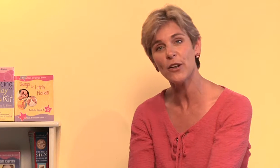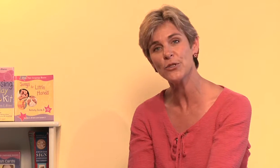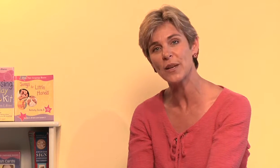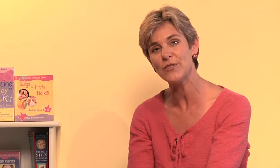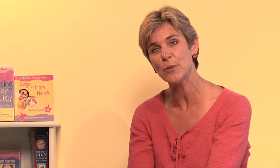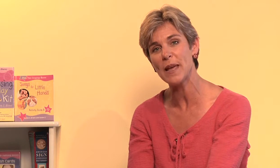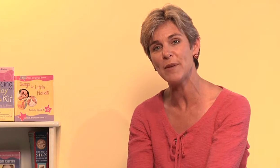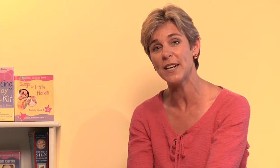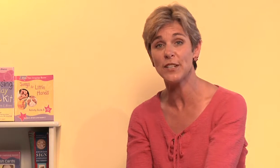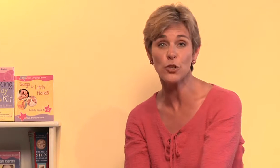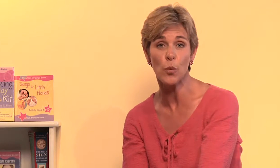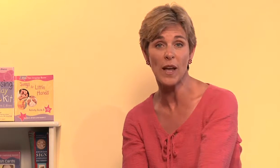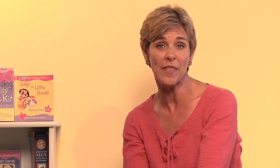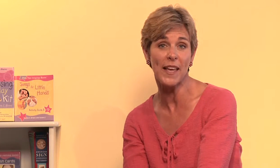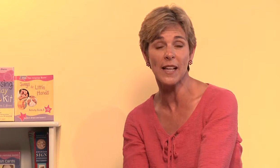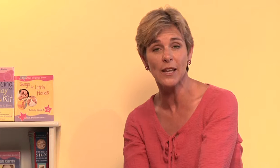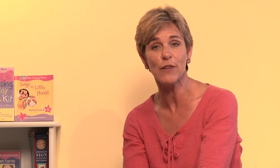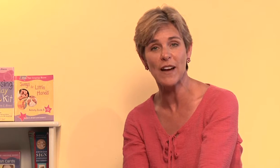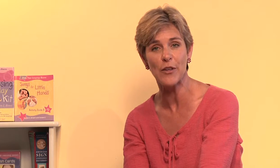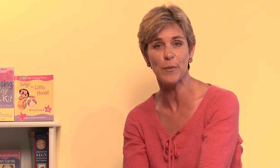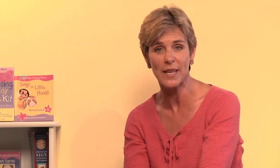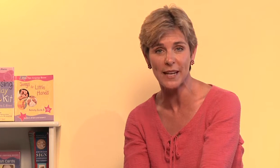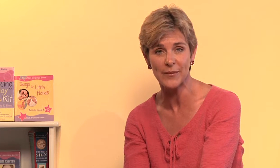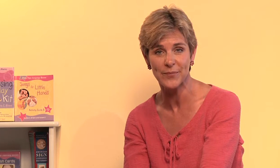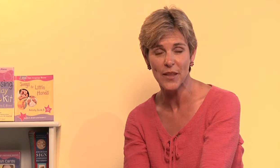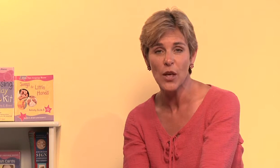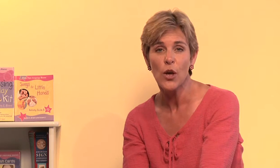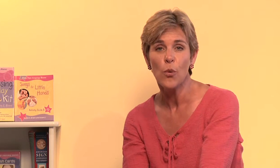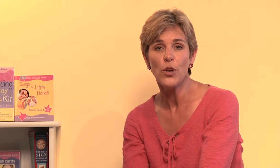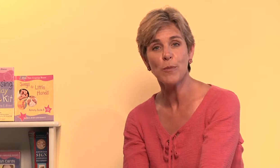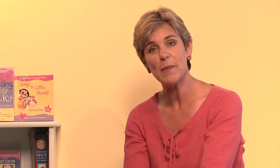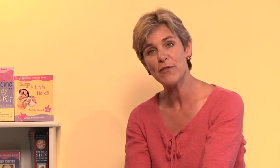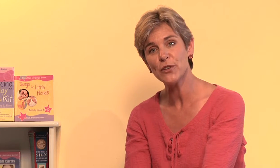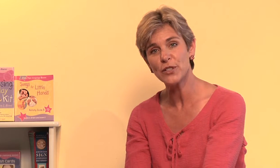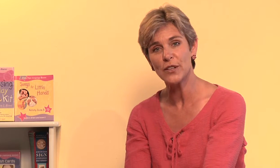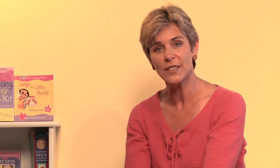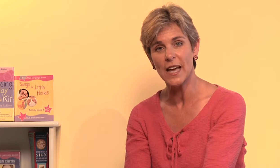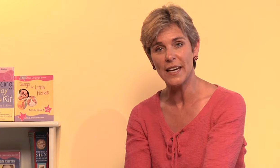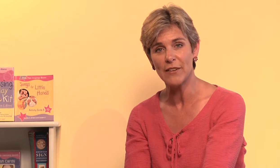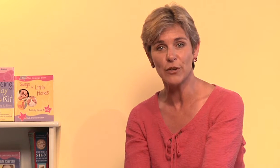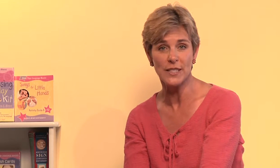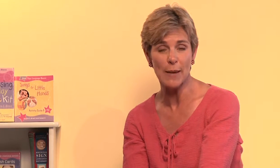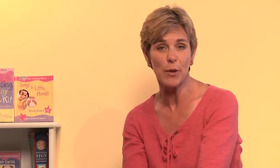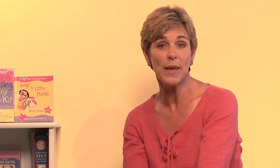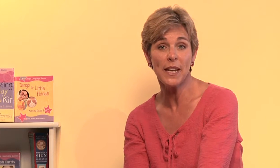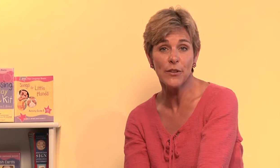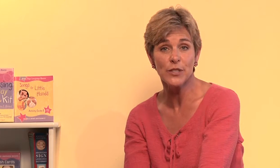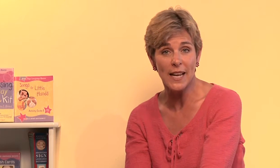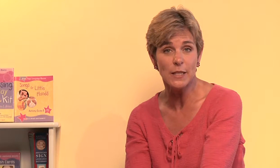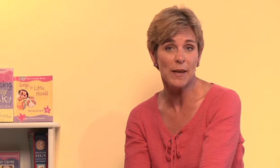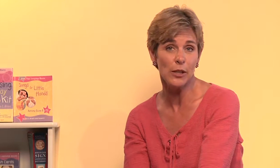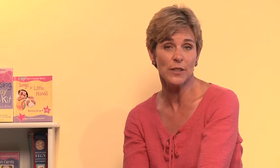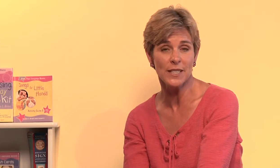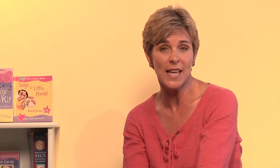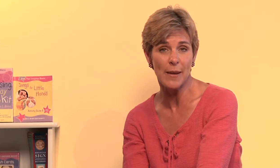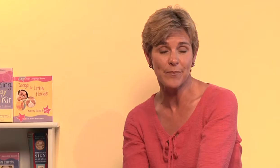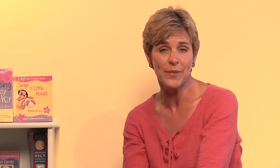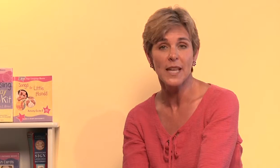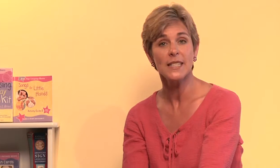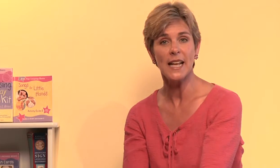also gives your baby an additional way that they can clarify their meaning. When your baby first starts signing, for example, many other signs may look the same. Signs